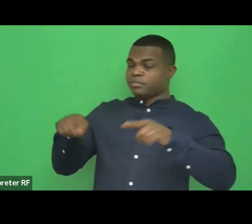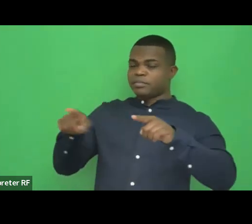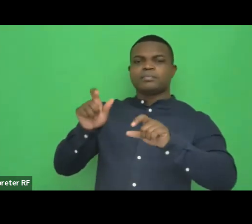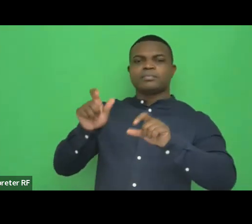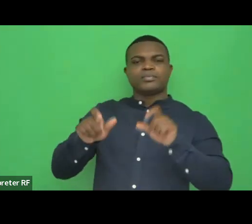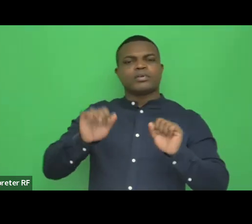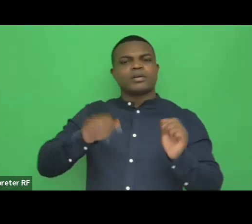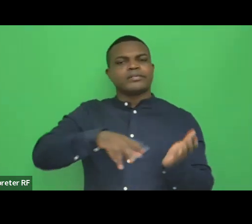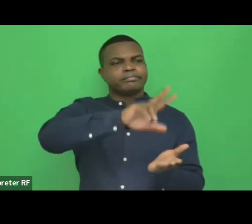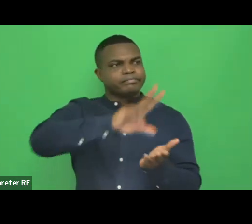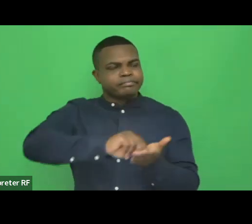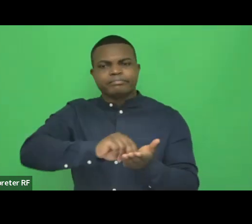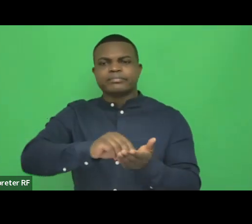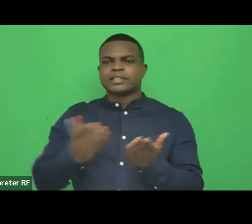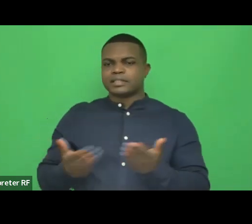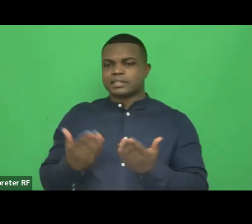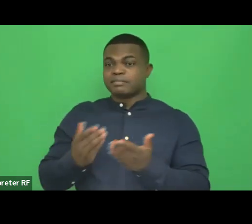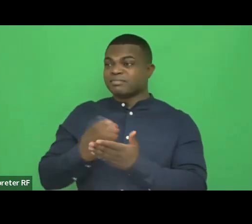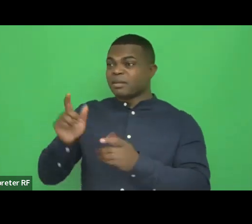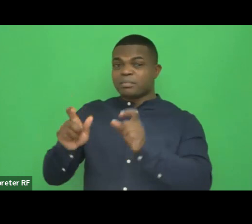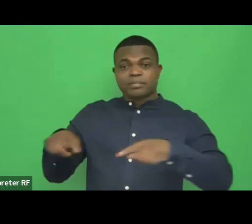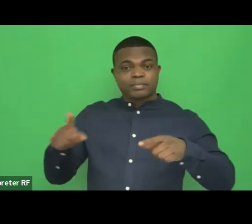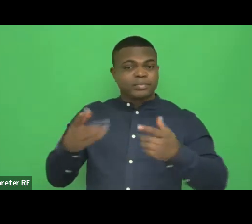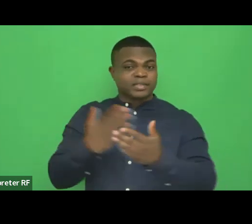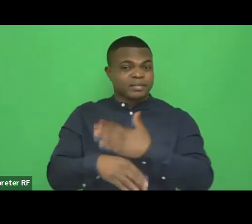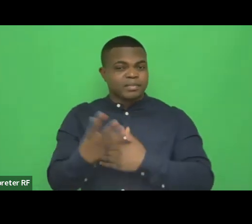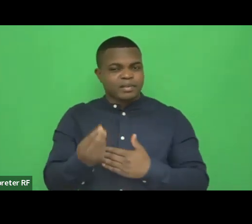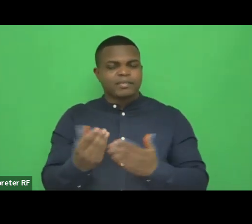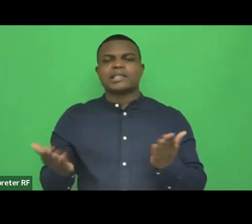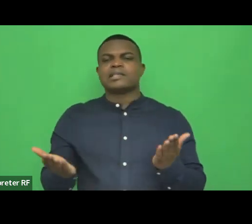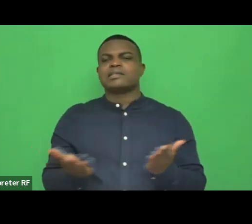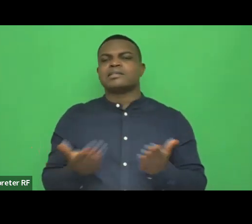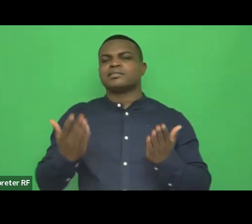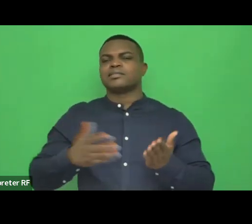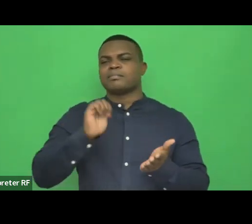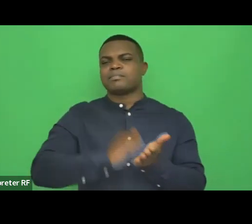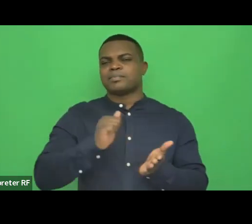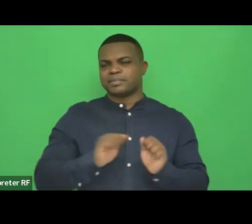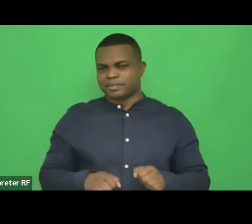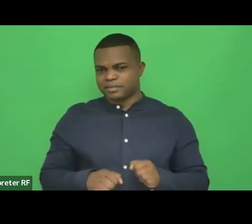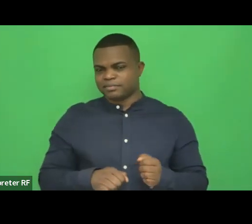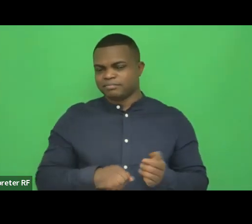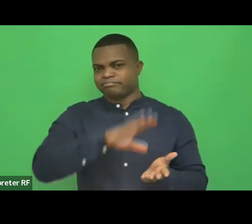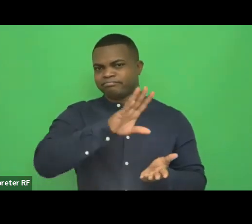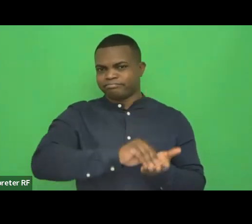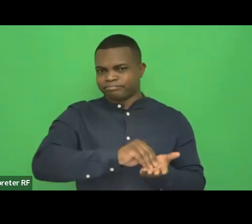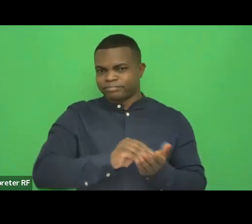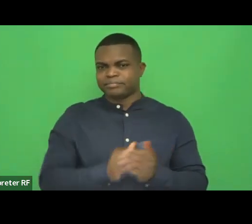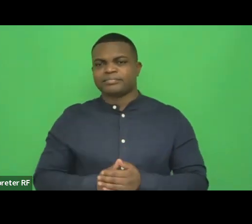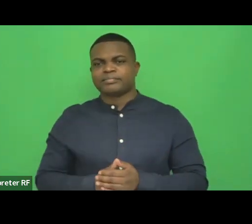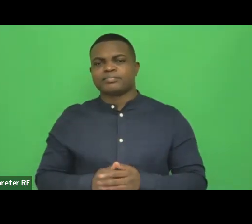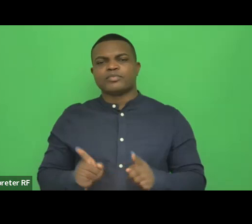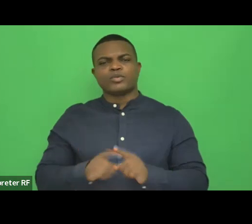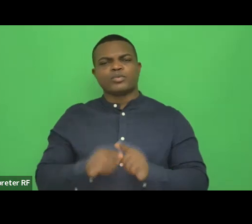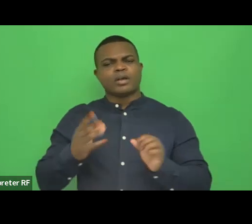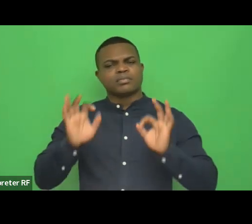jump straight to a specific part of the book. Chapter 1. Different futuring for different needs. People need a motivating